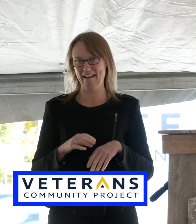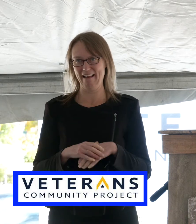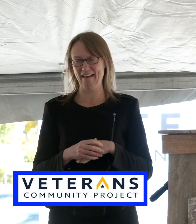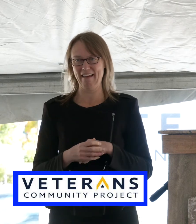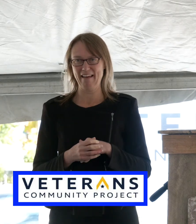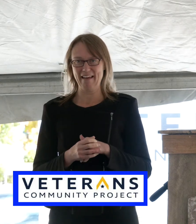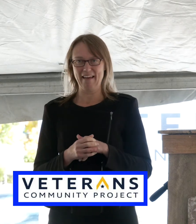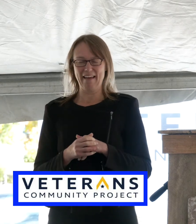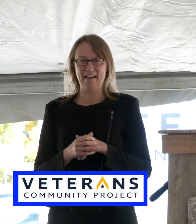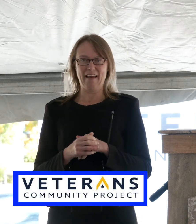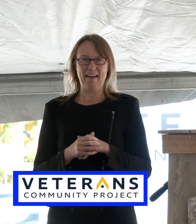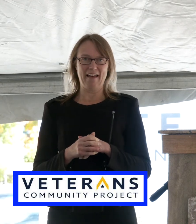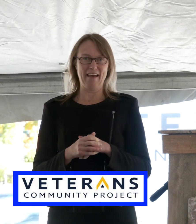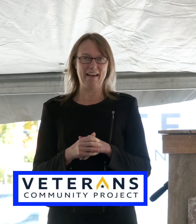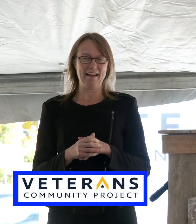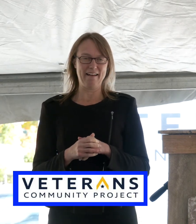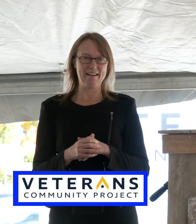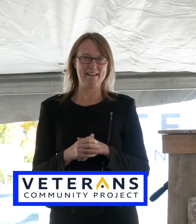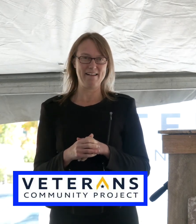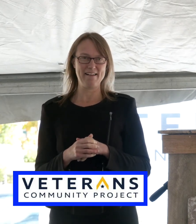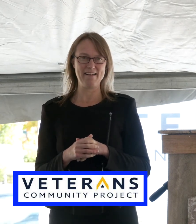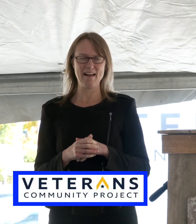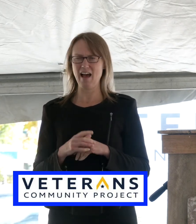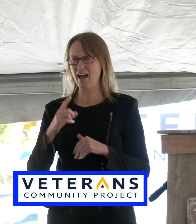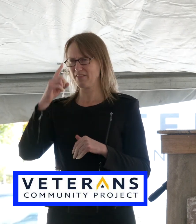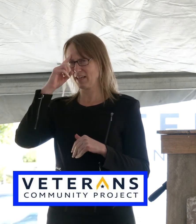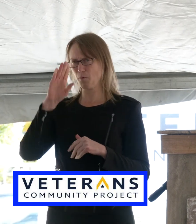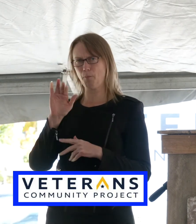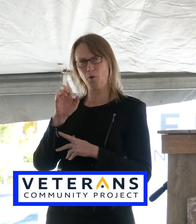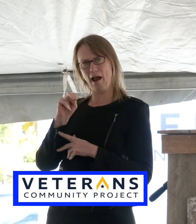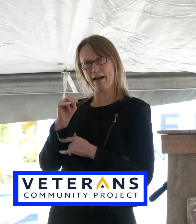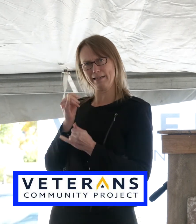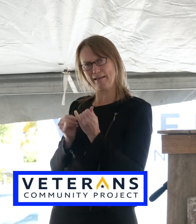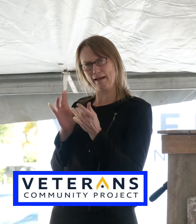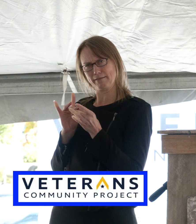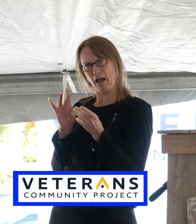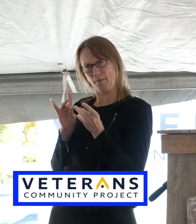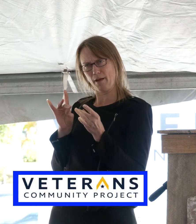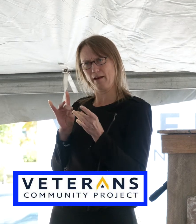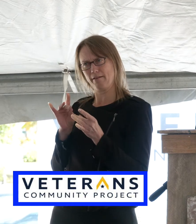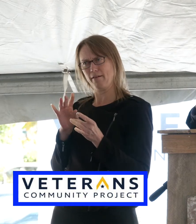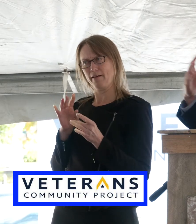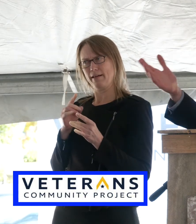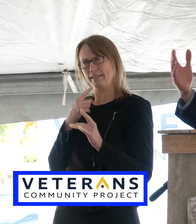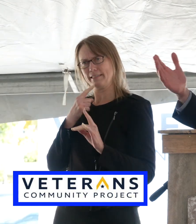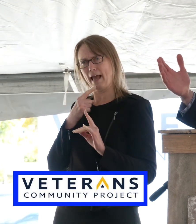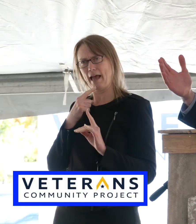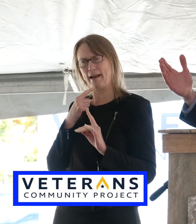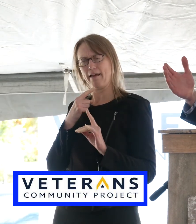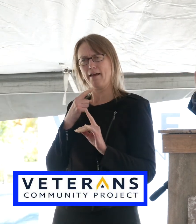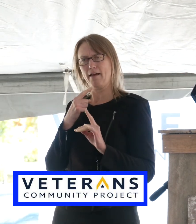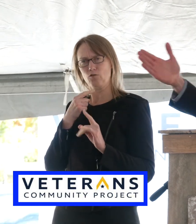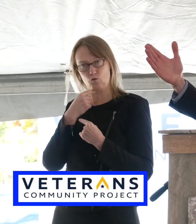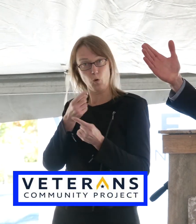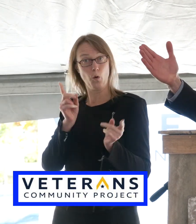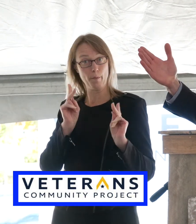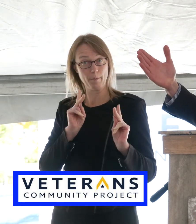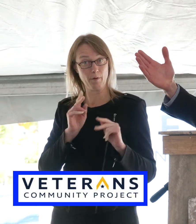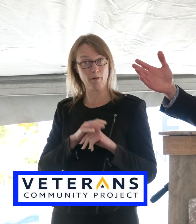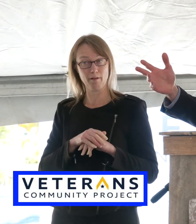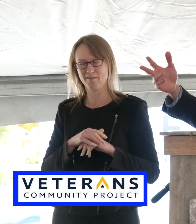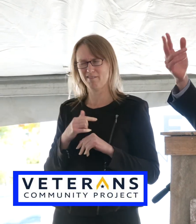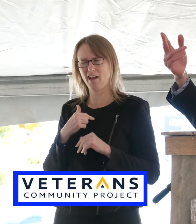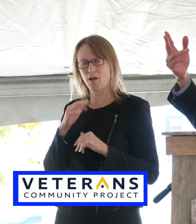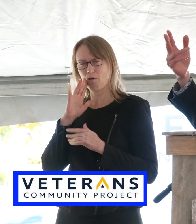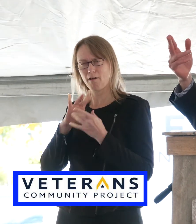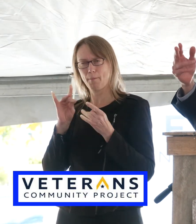I will just end where I think Brian ended, which is reminding everybody here that this is not like, okay,